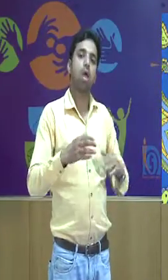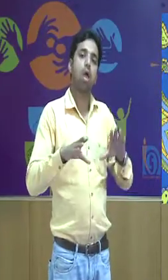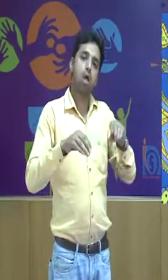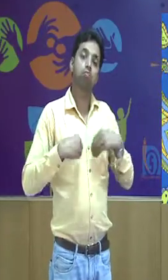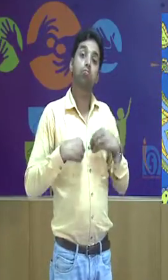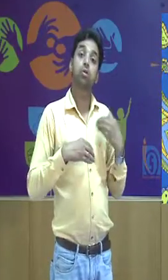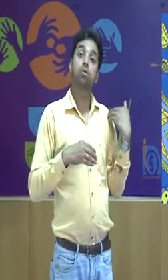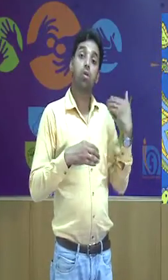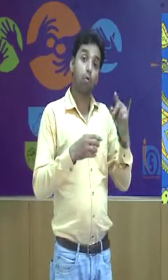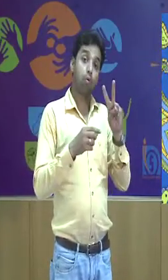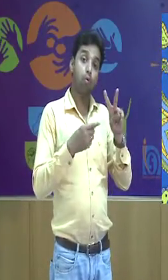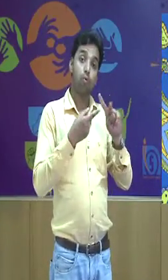the Vedic period.